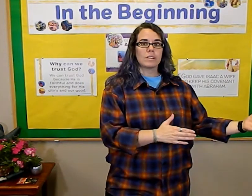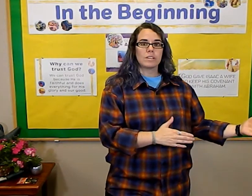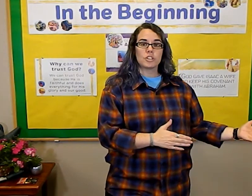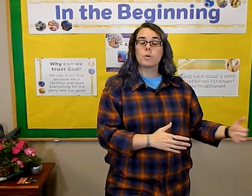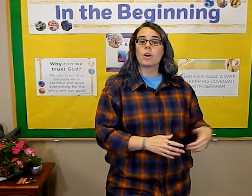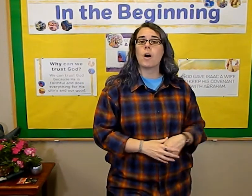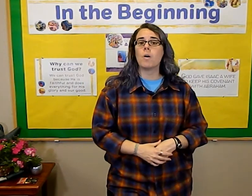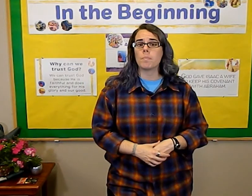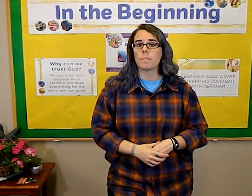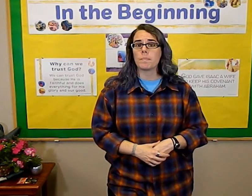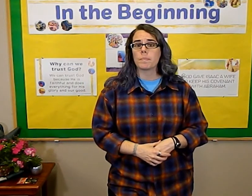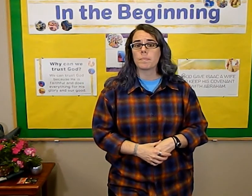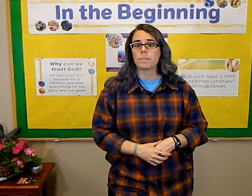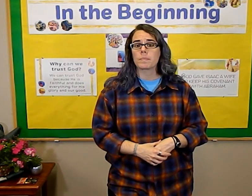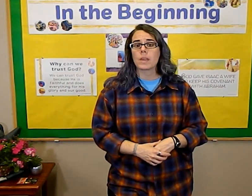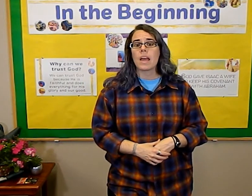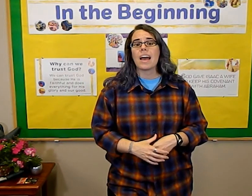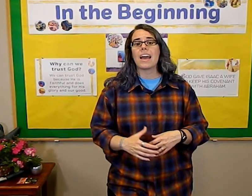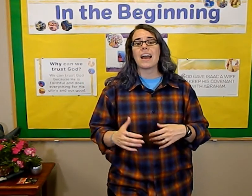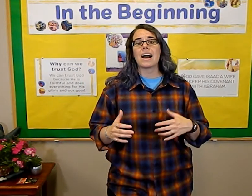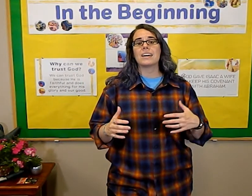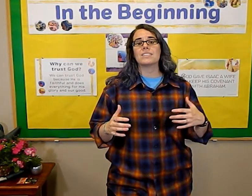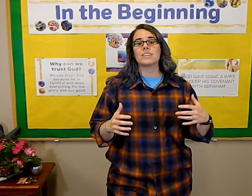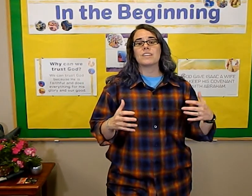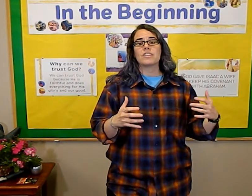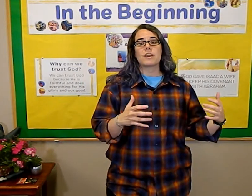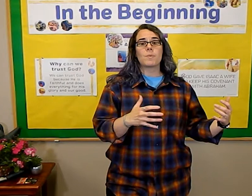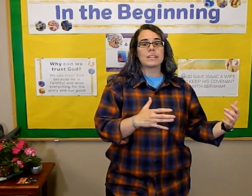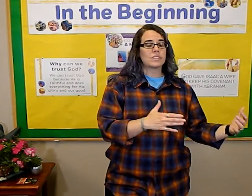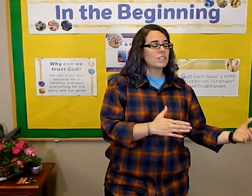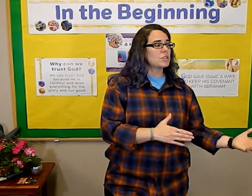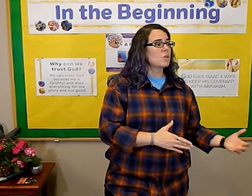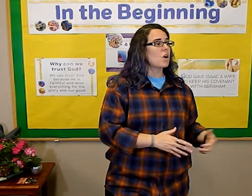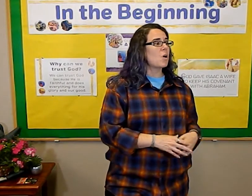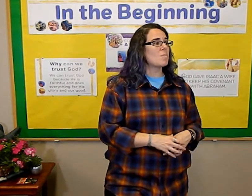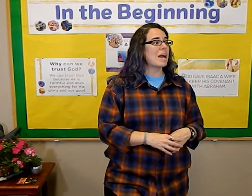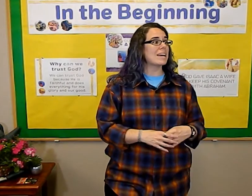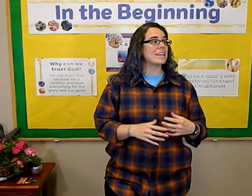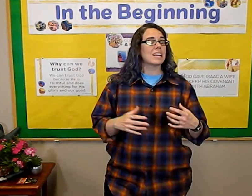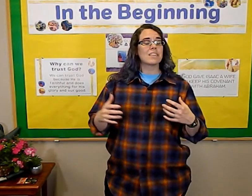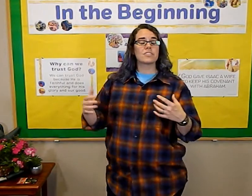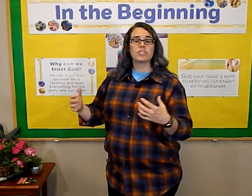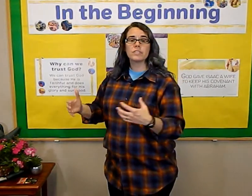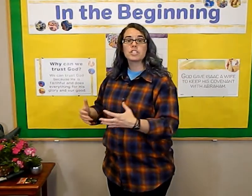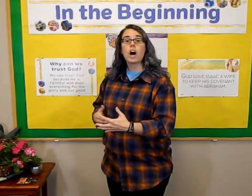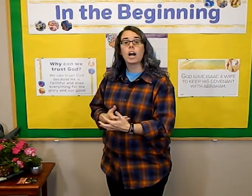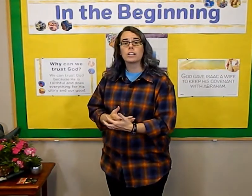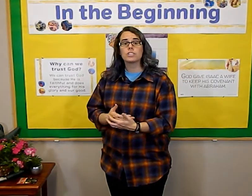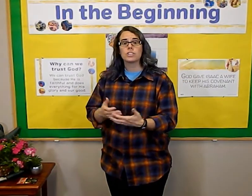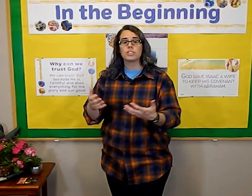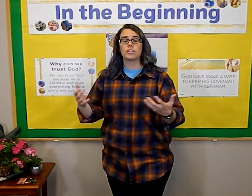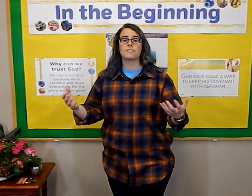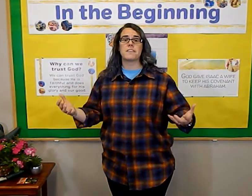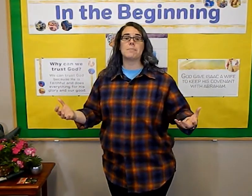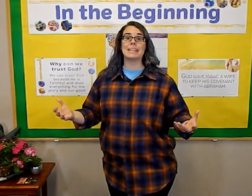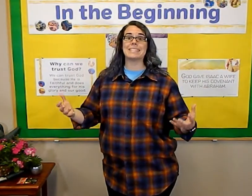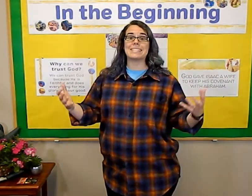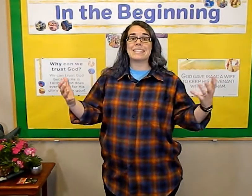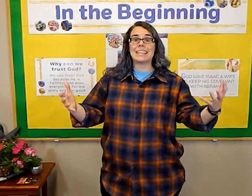to her home. And they went to her home, and the servant talked to her family, and he said,